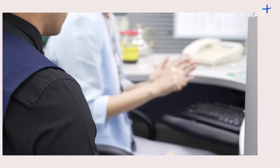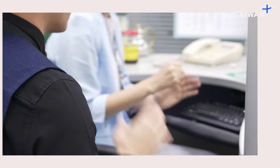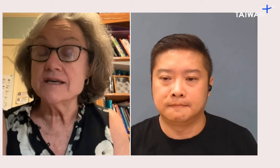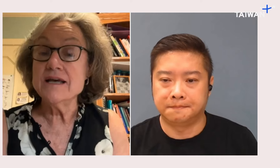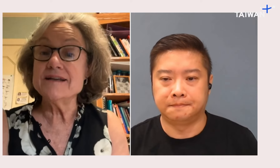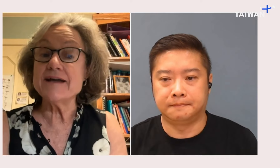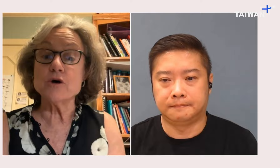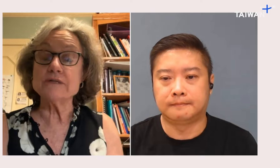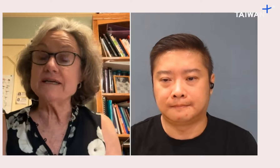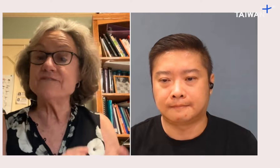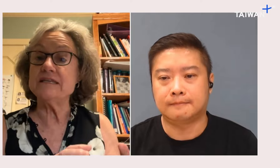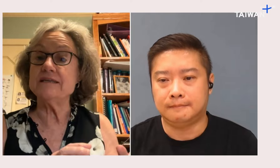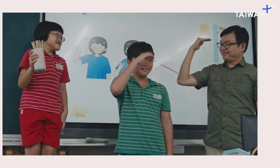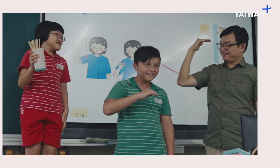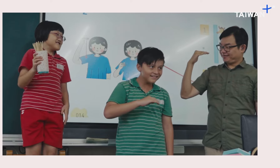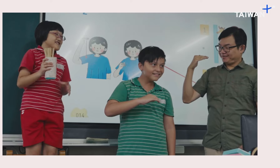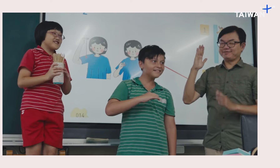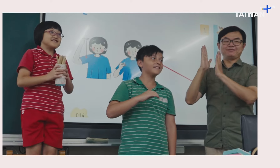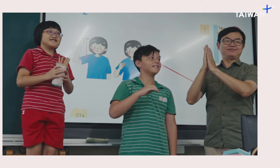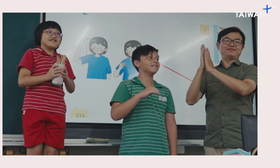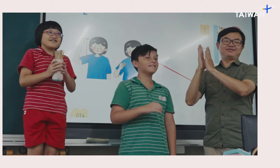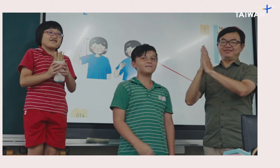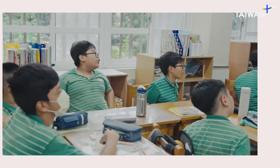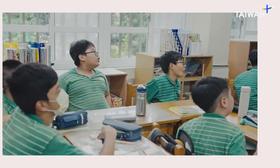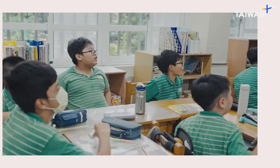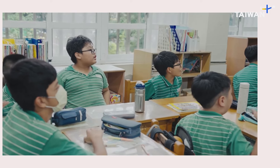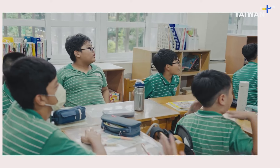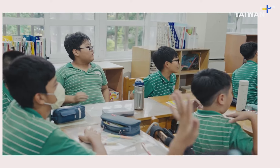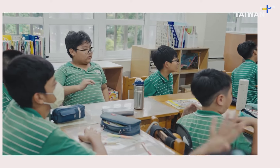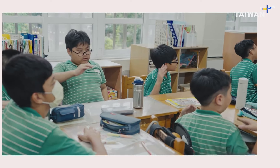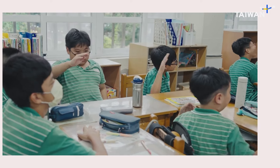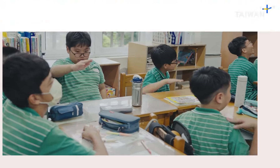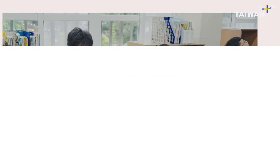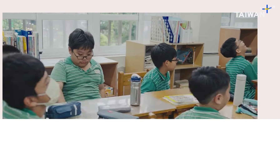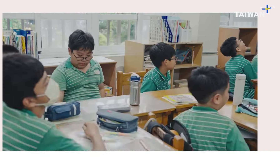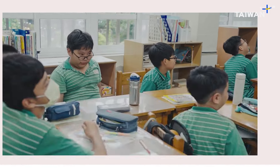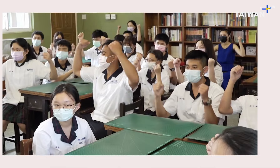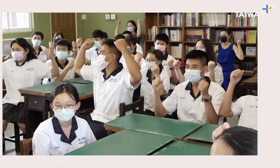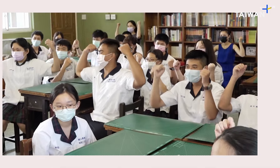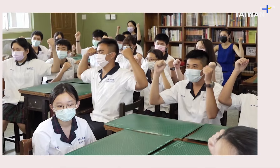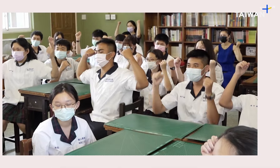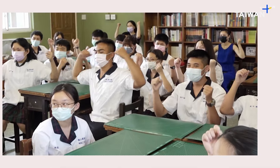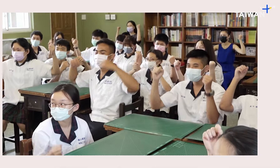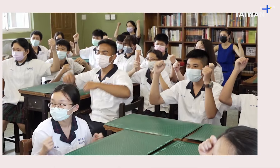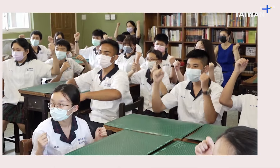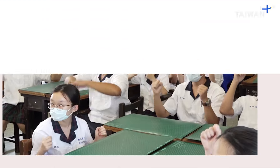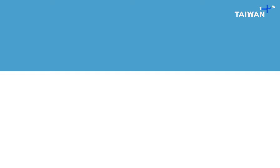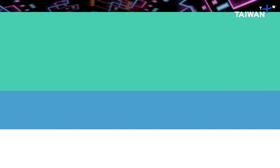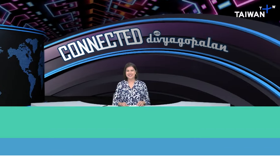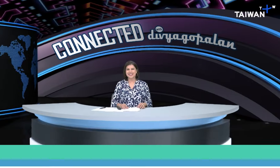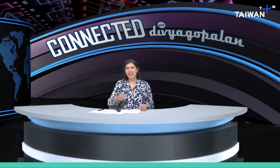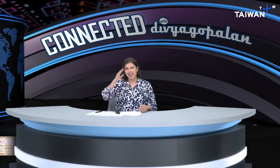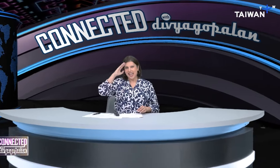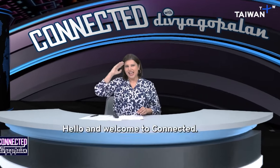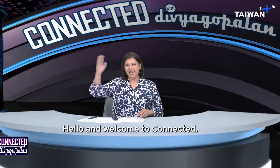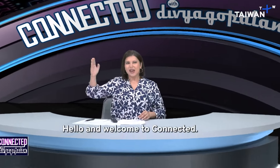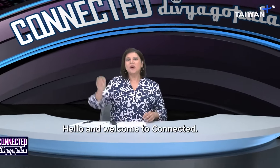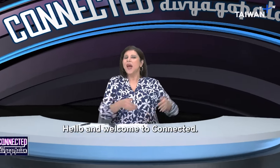attitudes, not only of the administrators in the public schools, but of the hearing children that are learning the sign. Hello